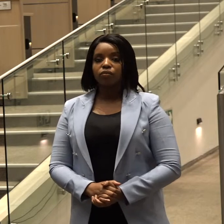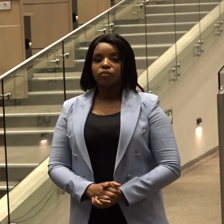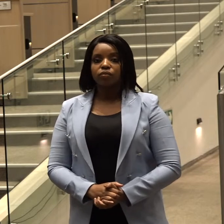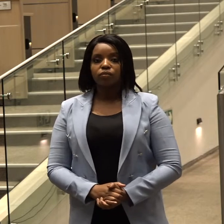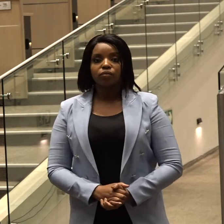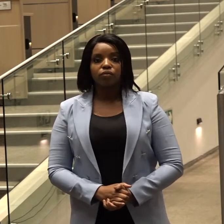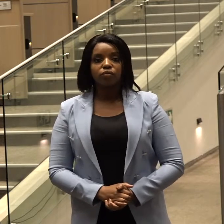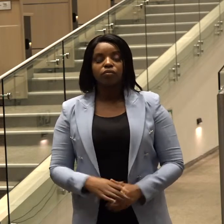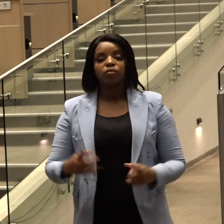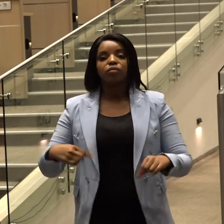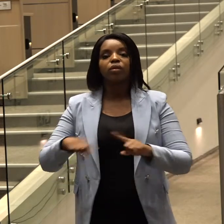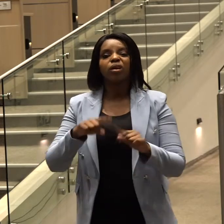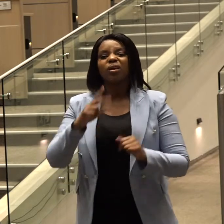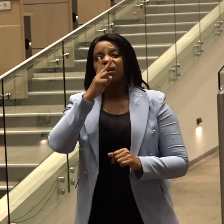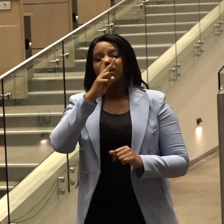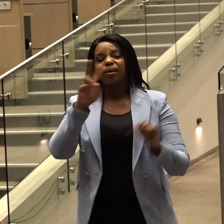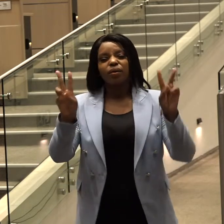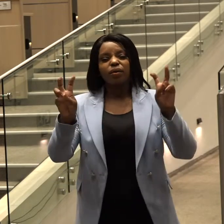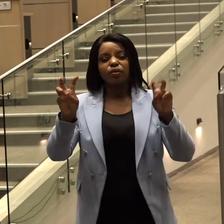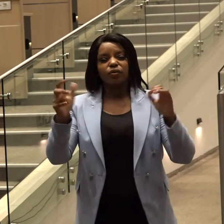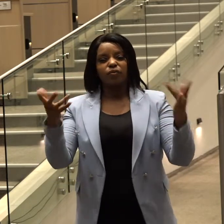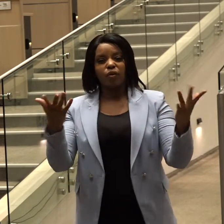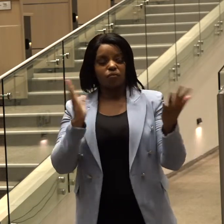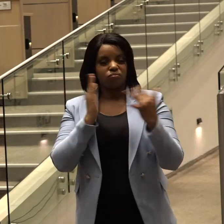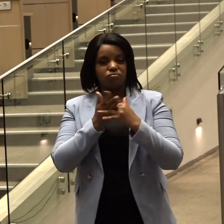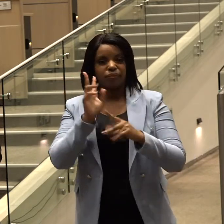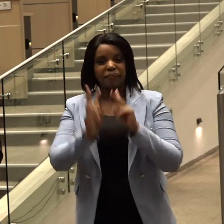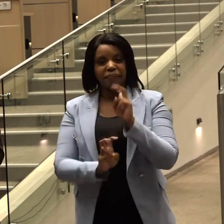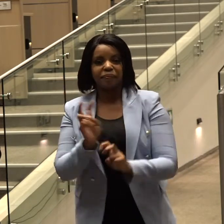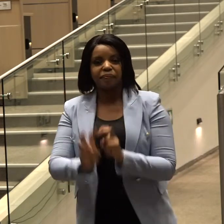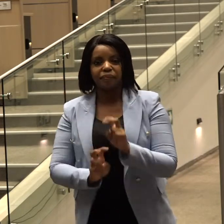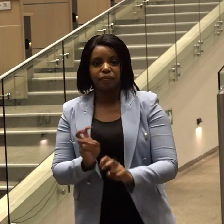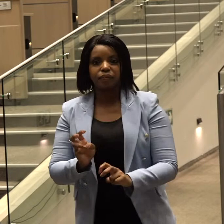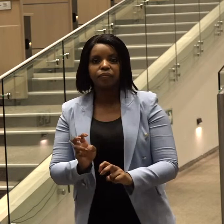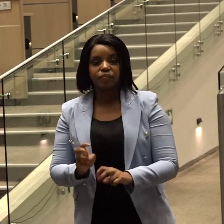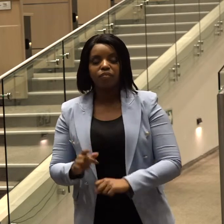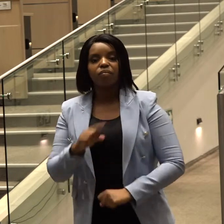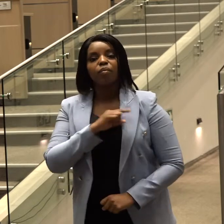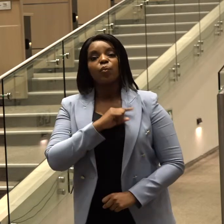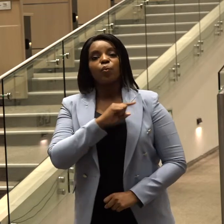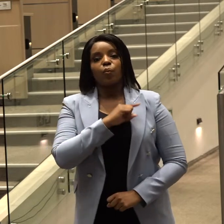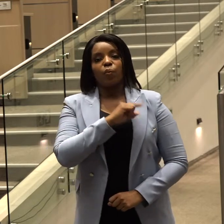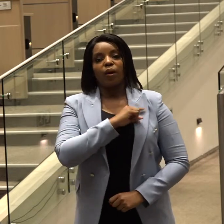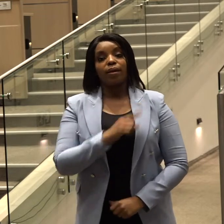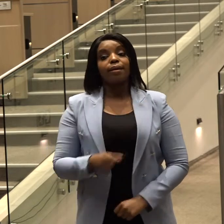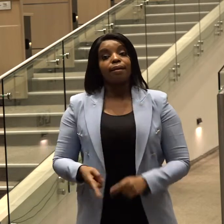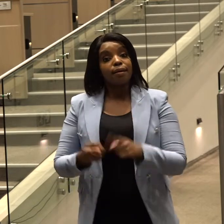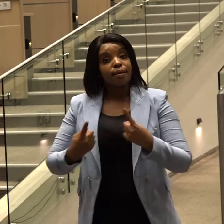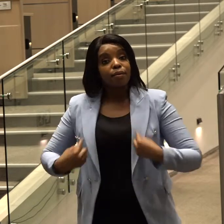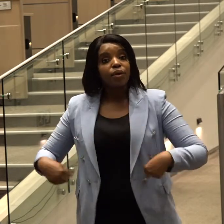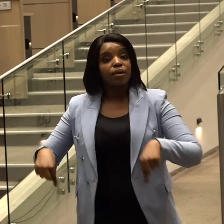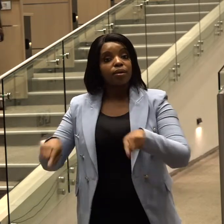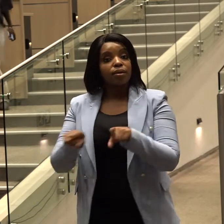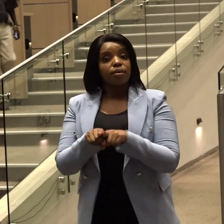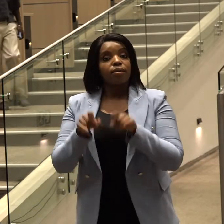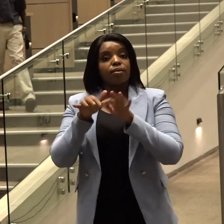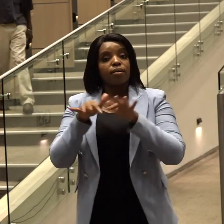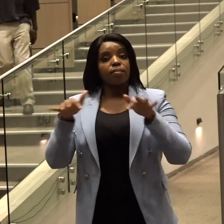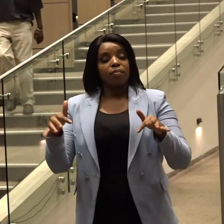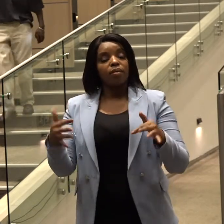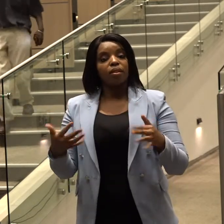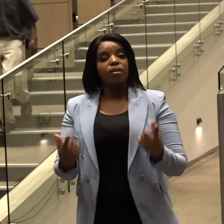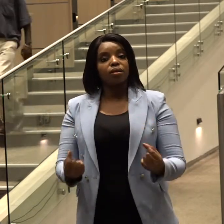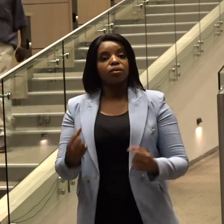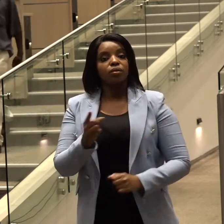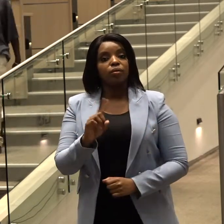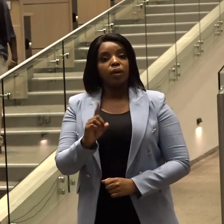of vandalism because we as Hawkers get accused